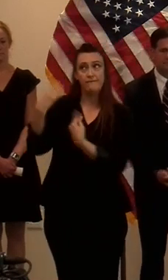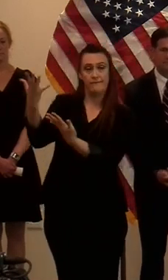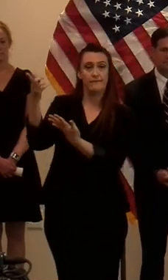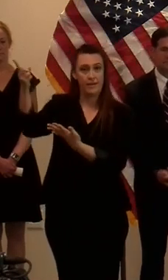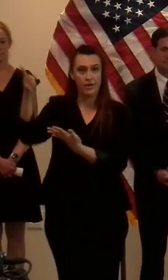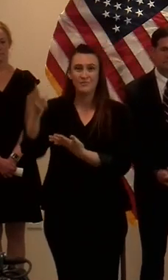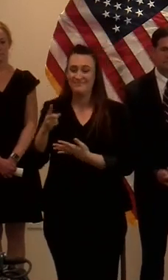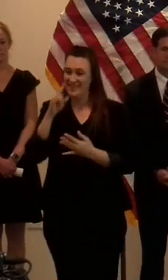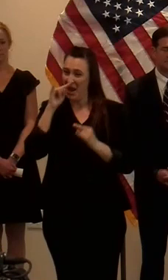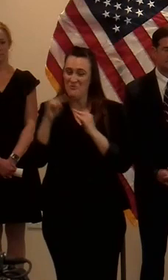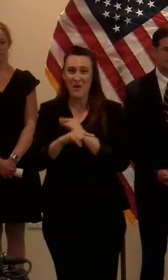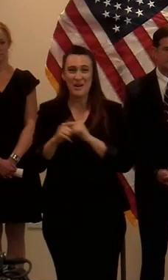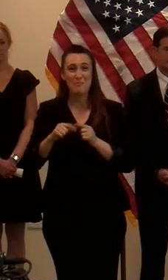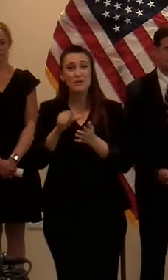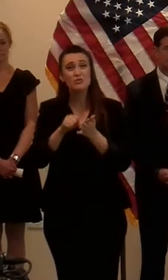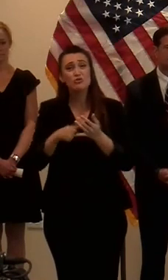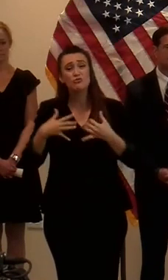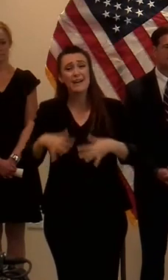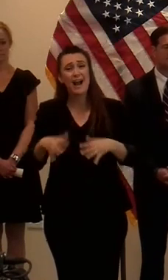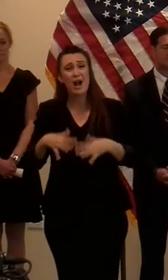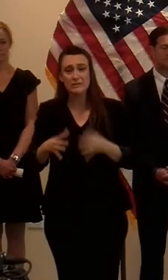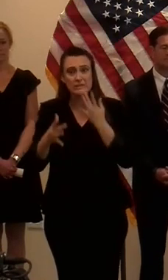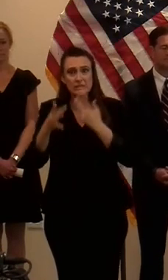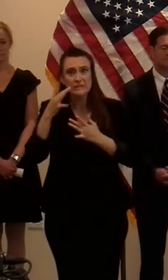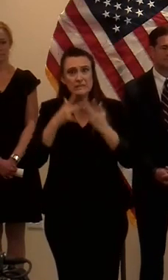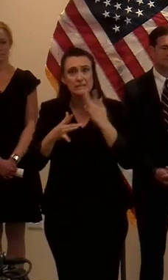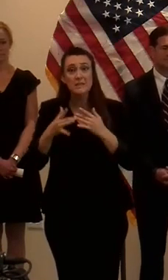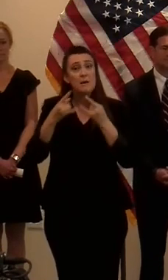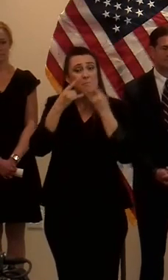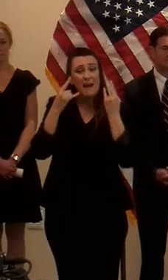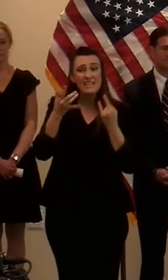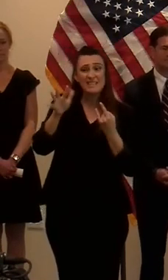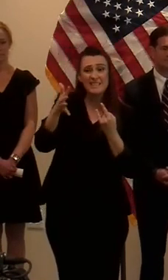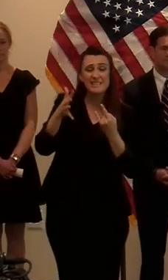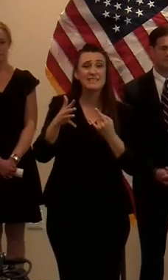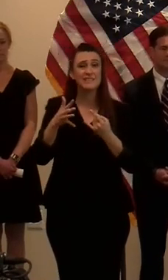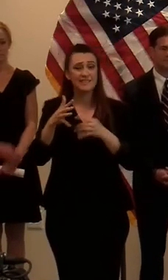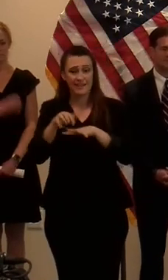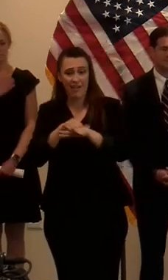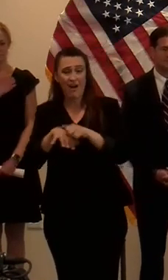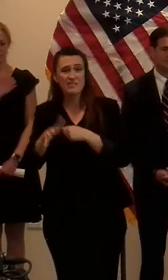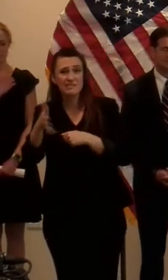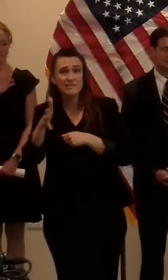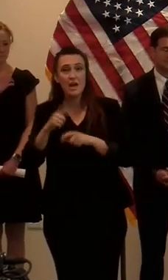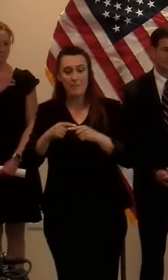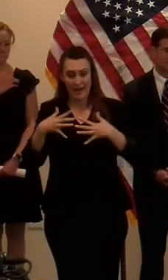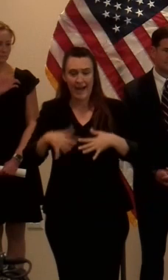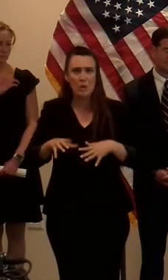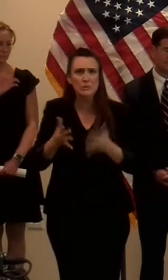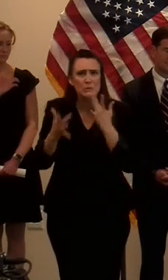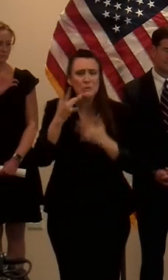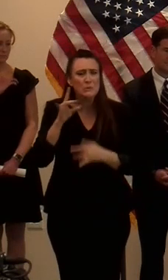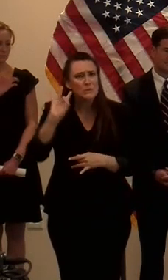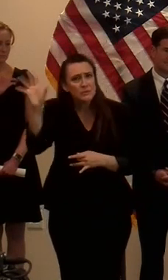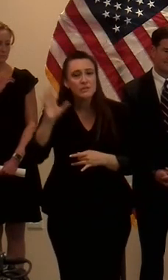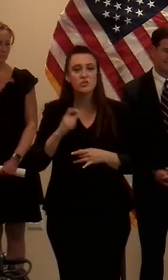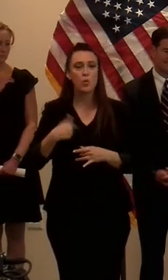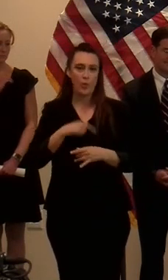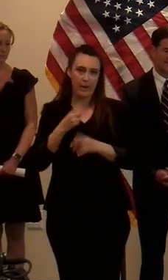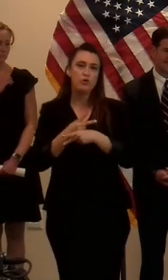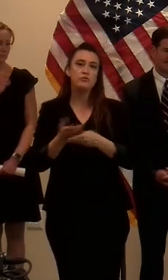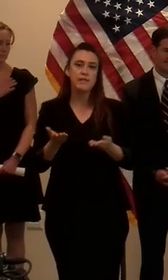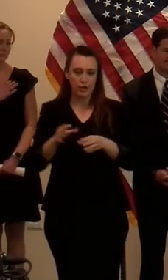Ironically, surgical gowns are in shorter supply right now than even the masks. So we're going to have the ability to organically produce those here in the state.